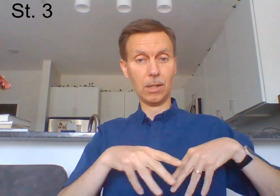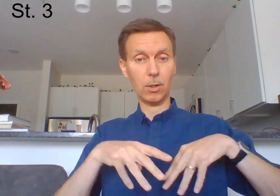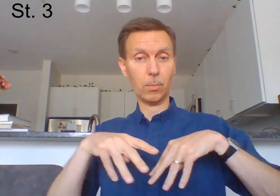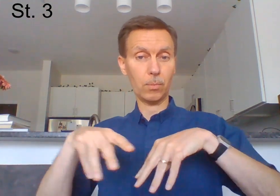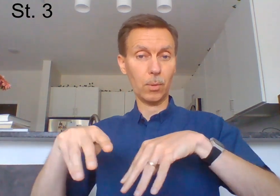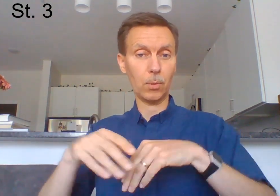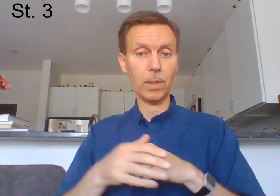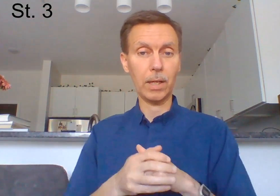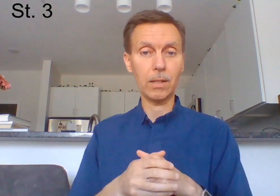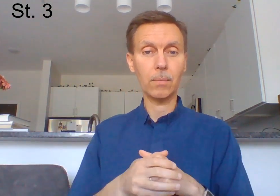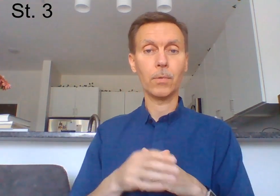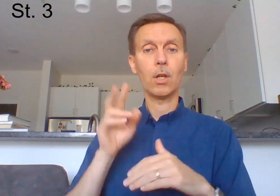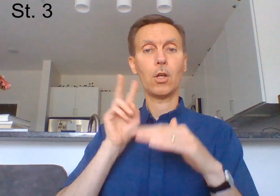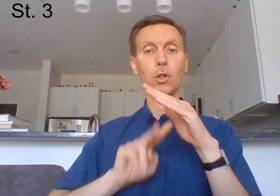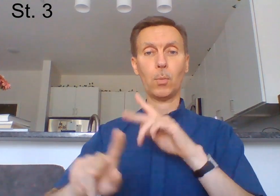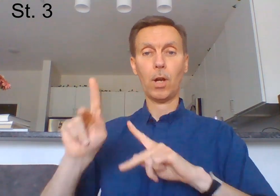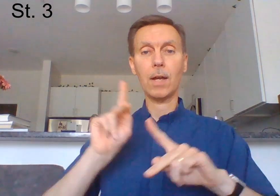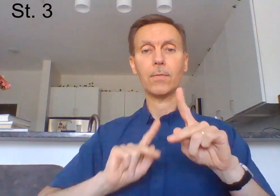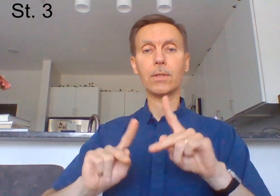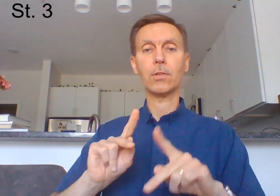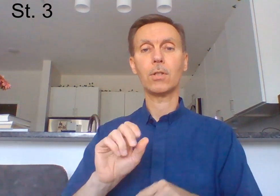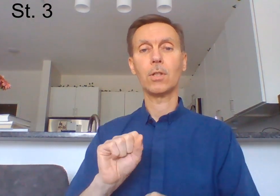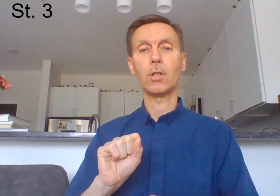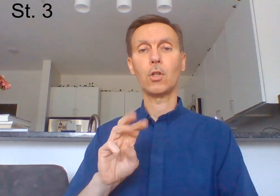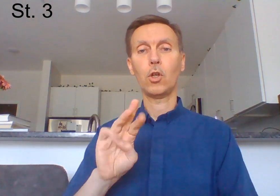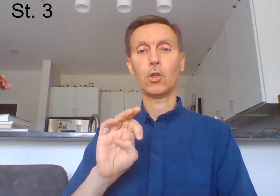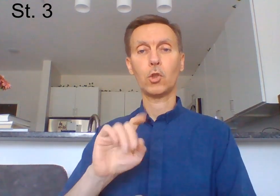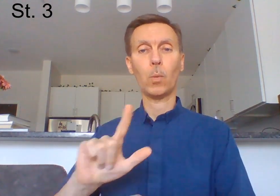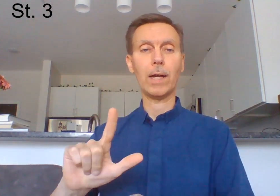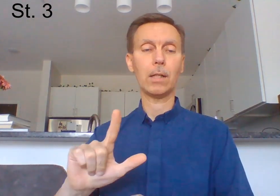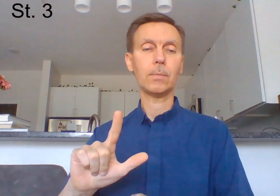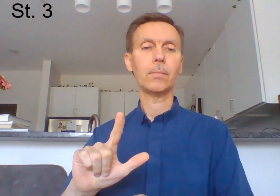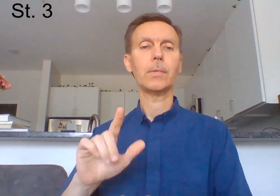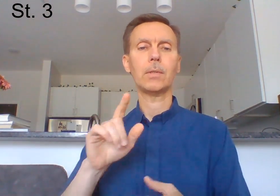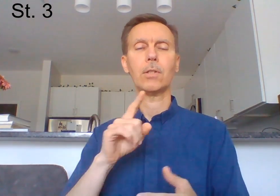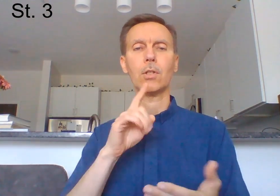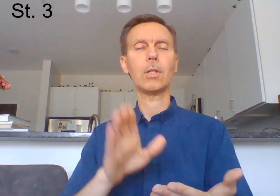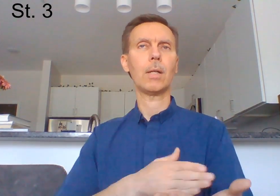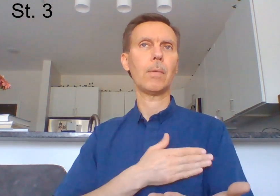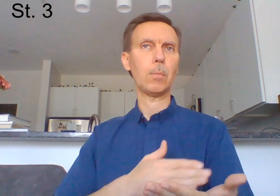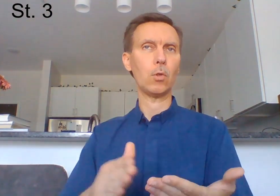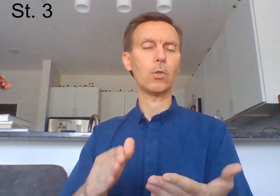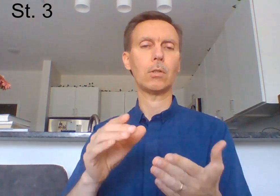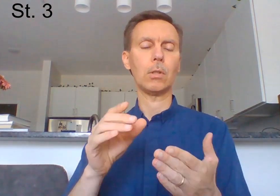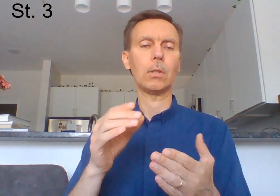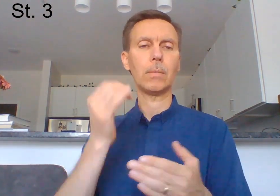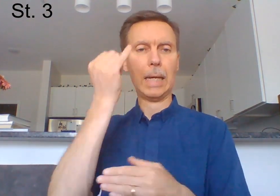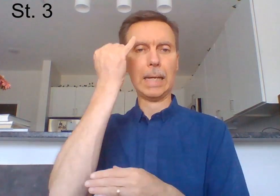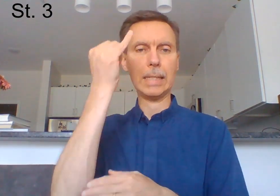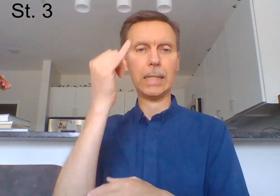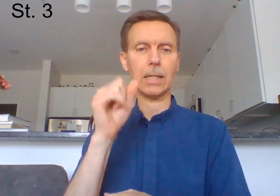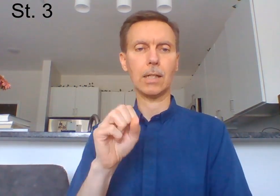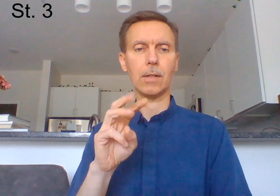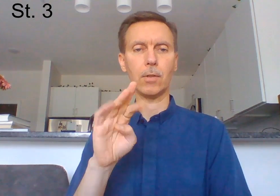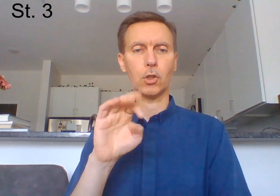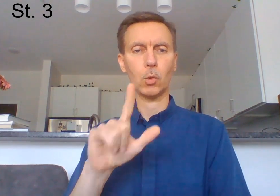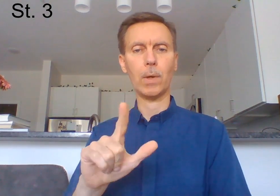in the parade, the prophets swell. This is a musical idea of